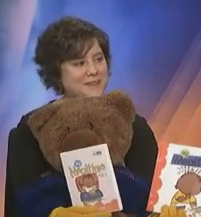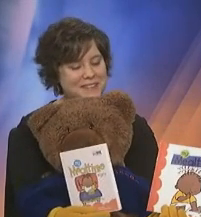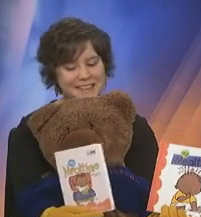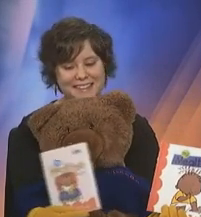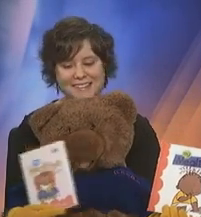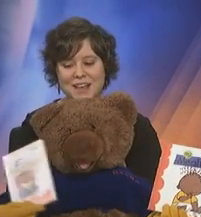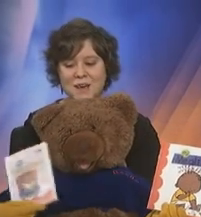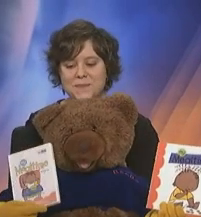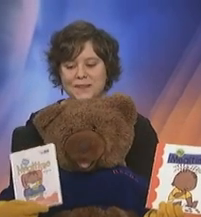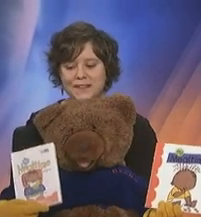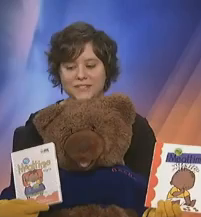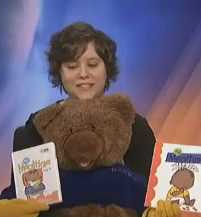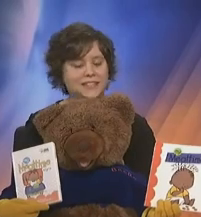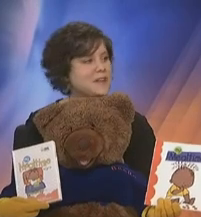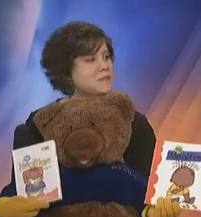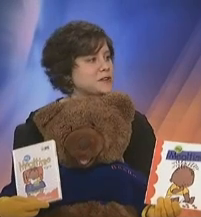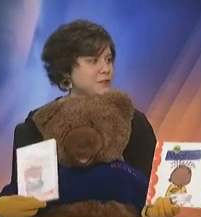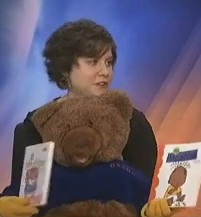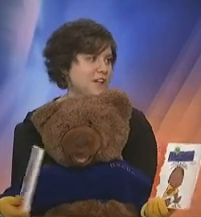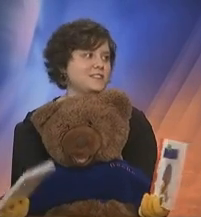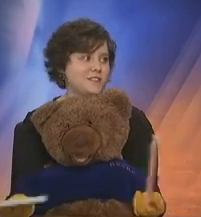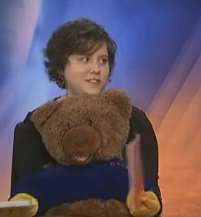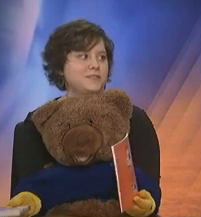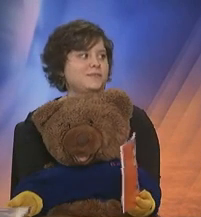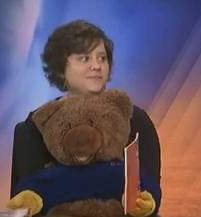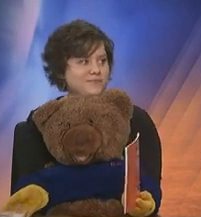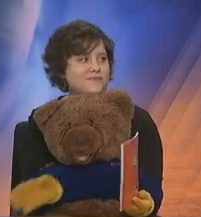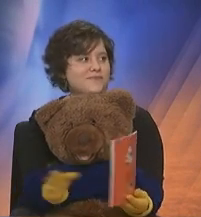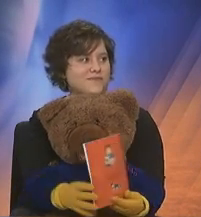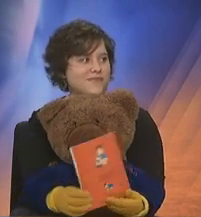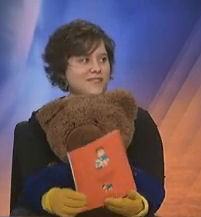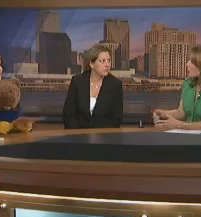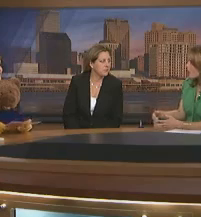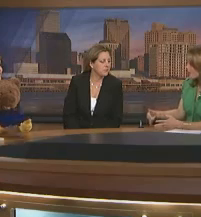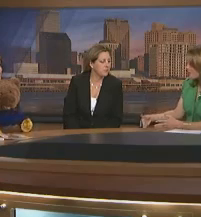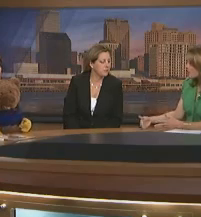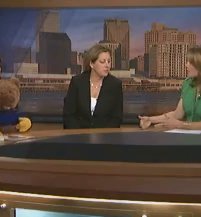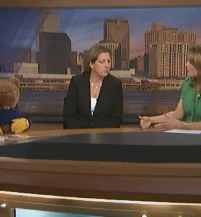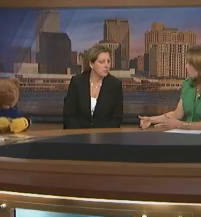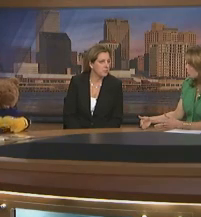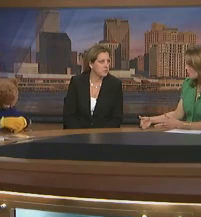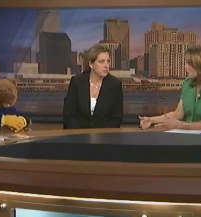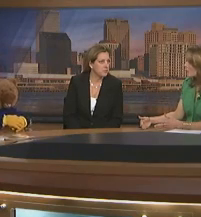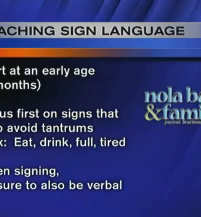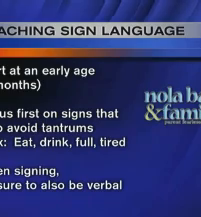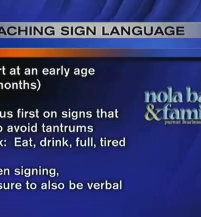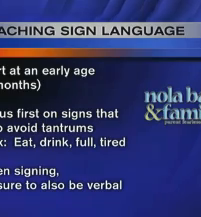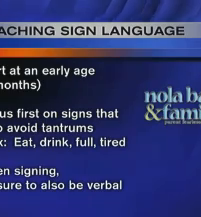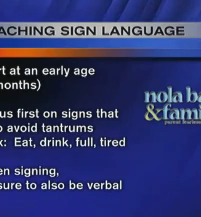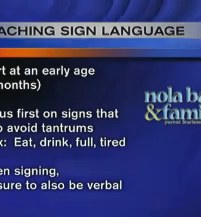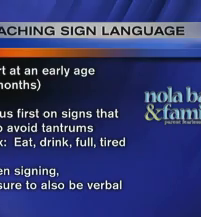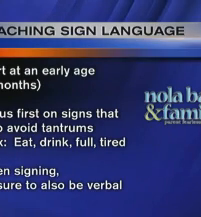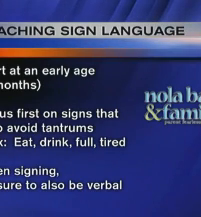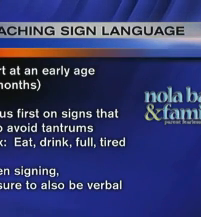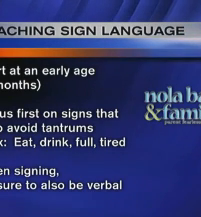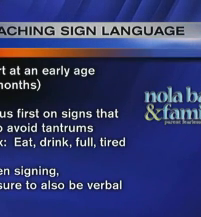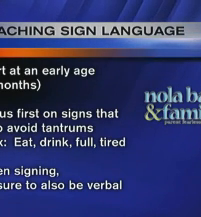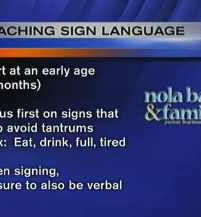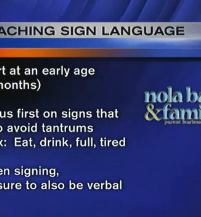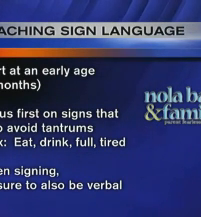up the things, but DVDs and books for the class also. So a baby can start at about 6 months old? Yes. Up to about 2.5